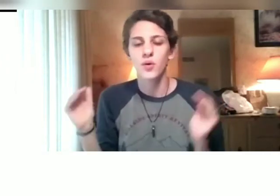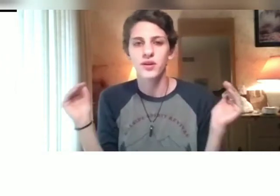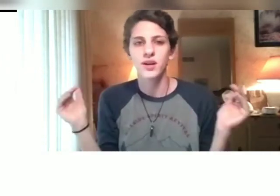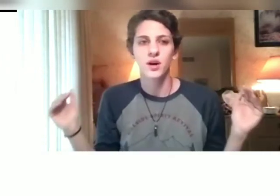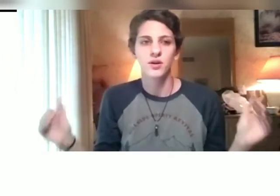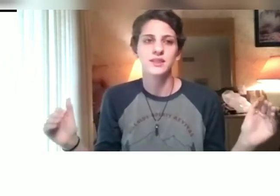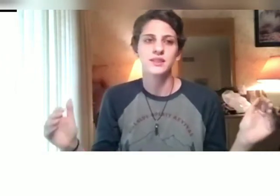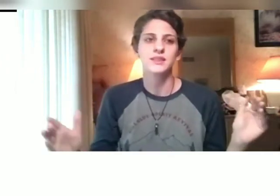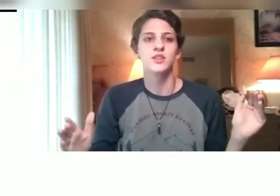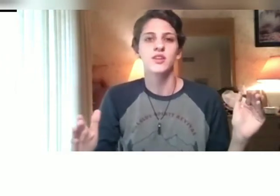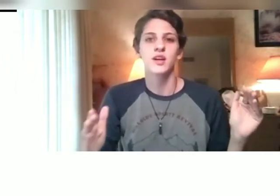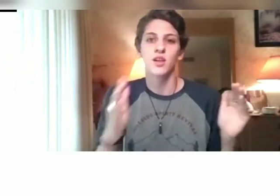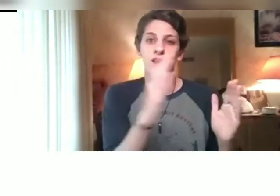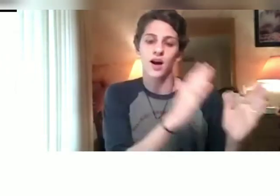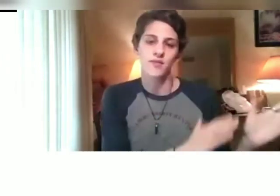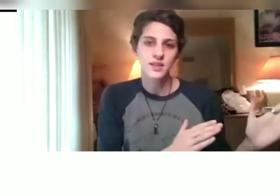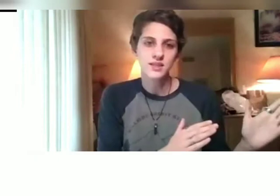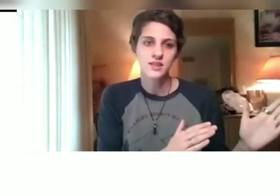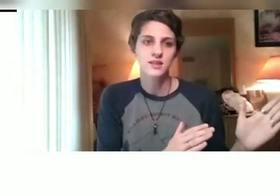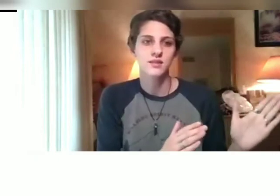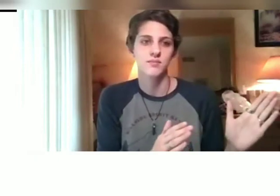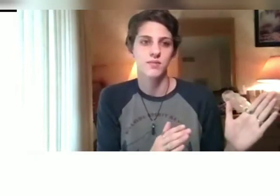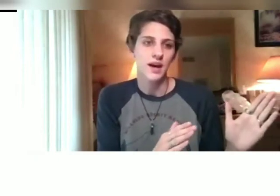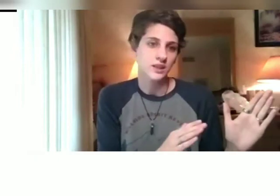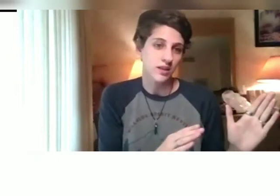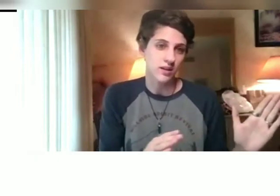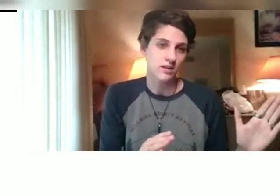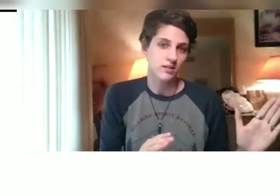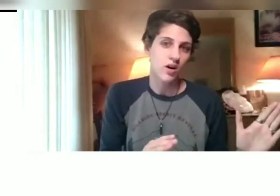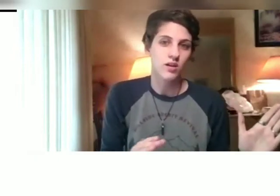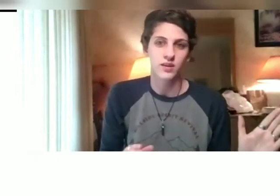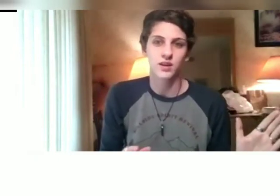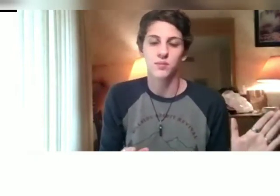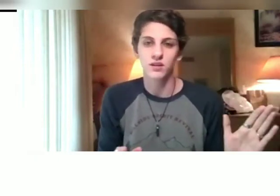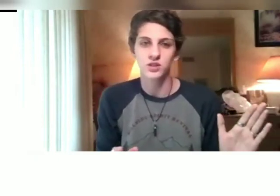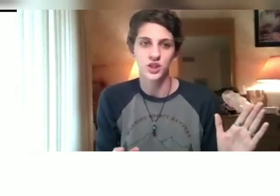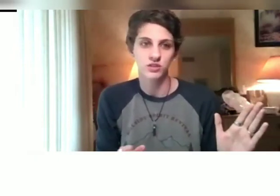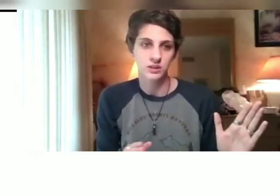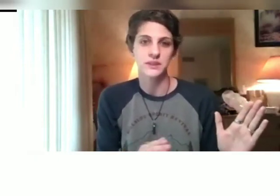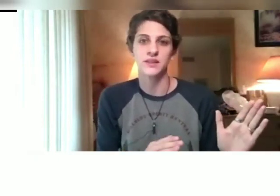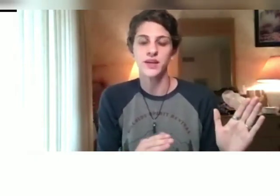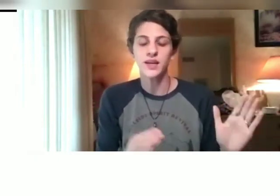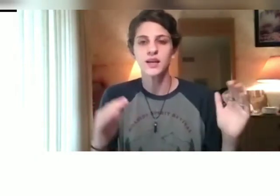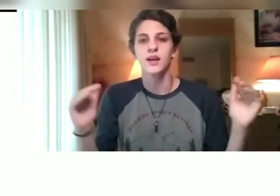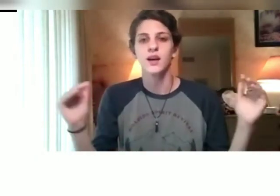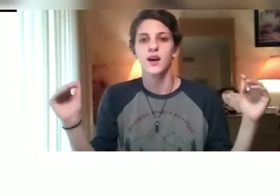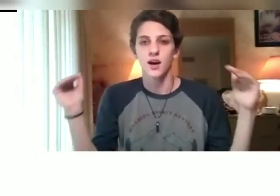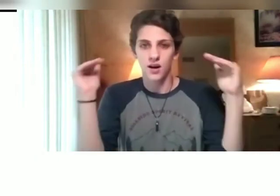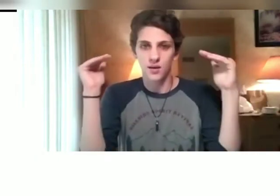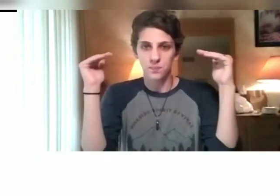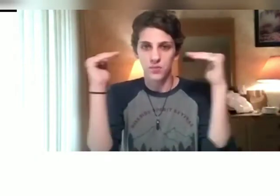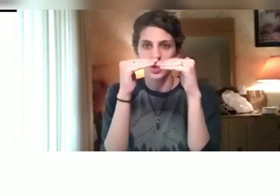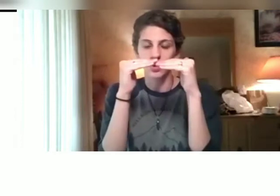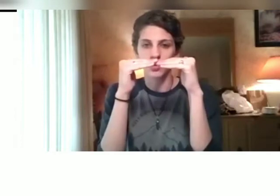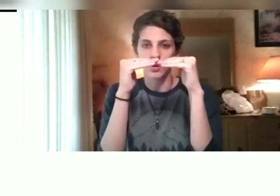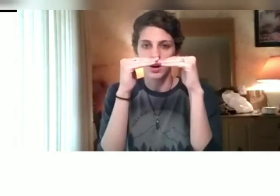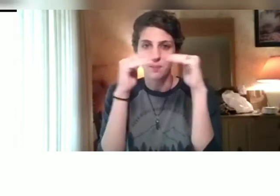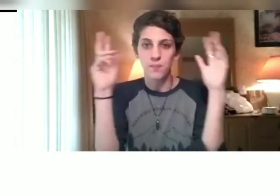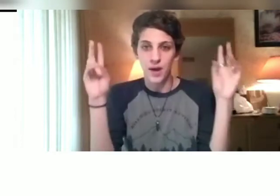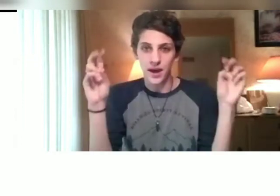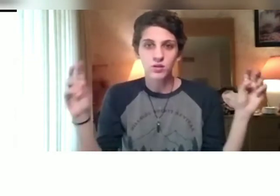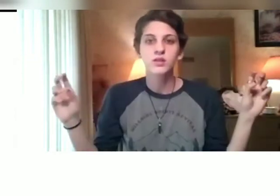so what you're going to notice is during a lot of these, actually I think all of them that are gender specific,